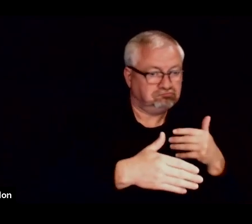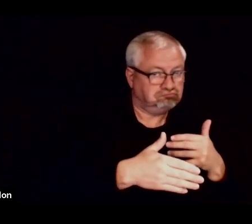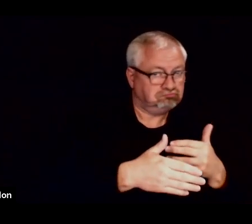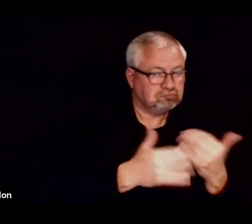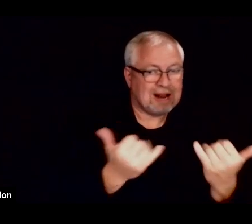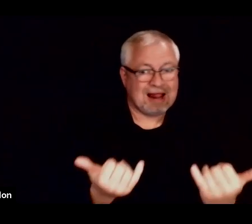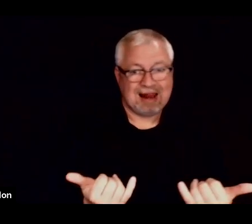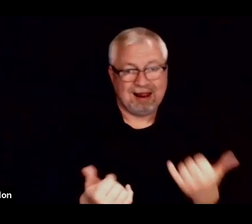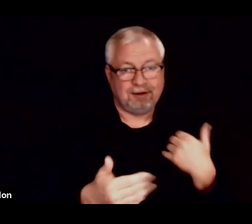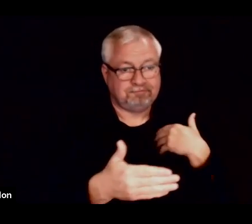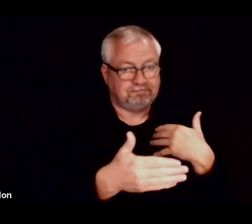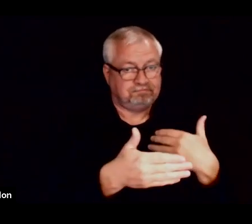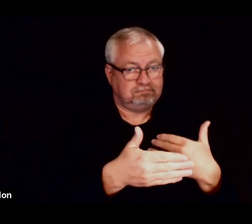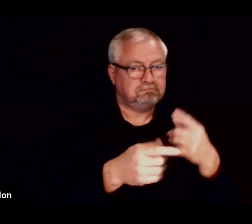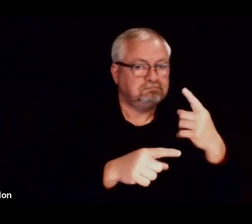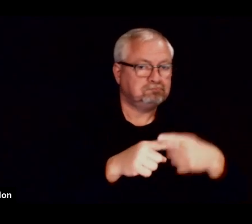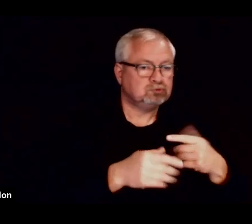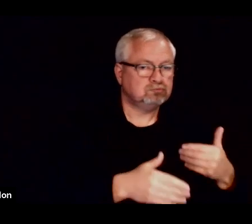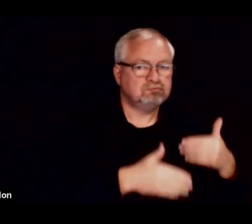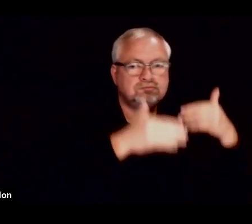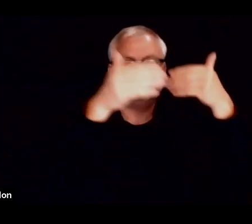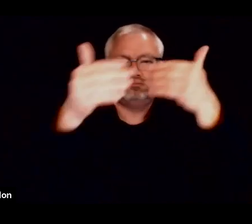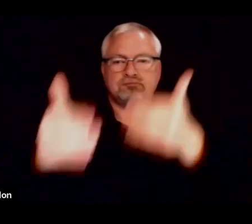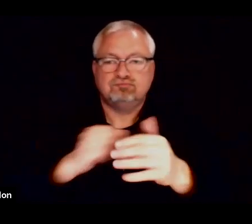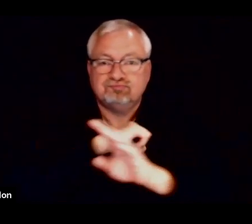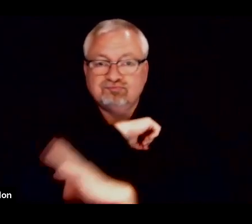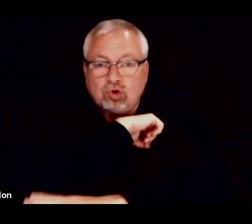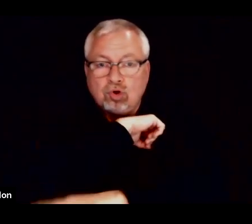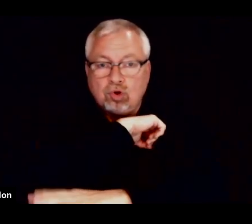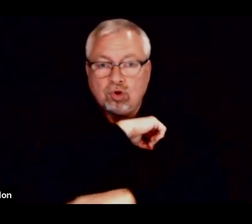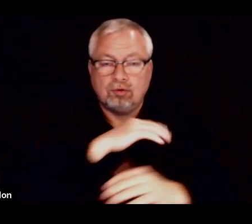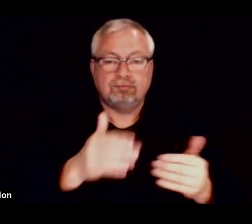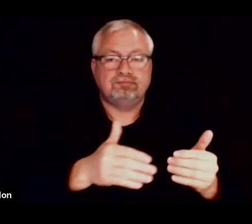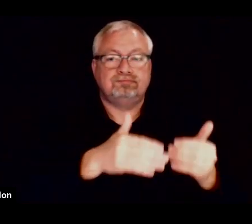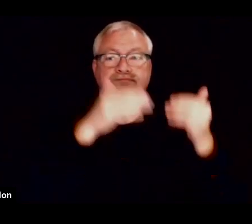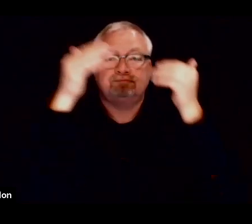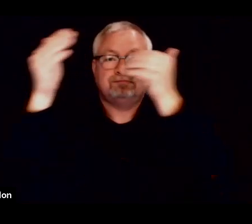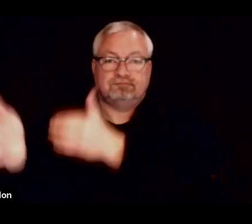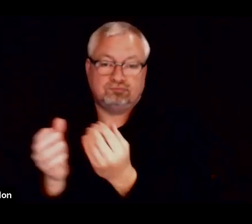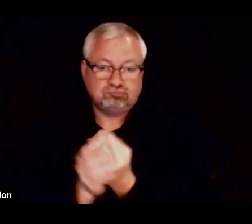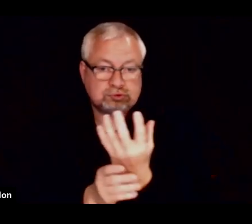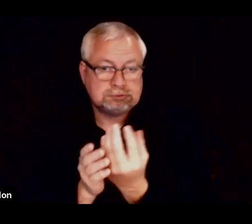fall, as well as next spring, to get a sense of